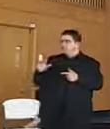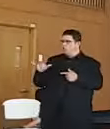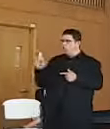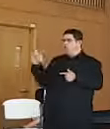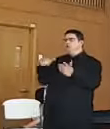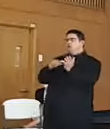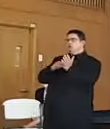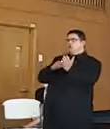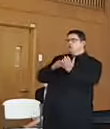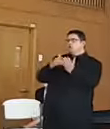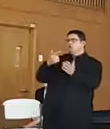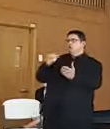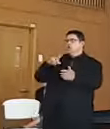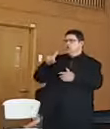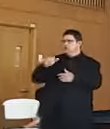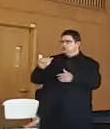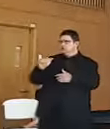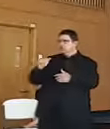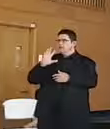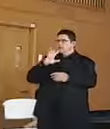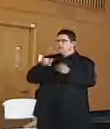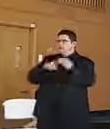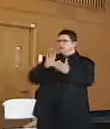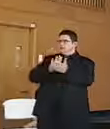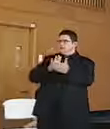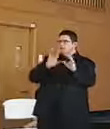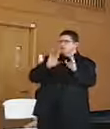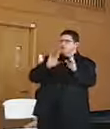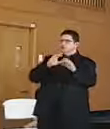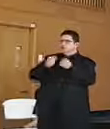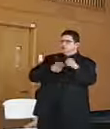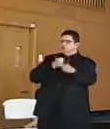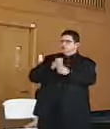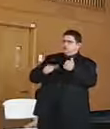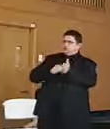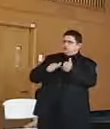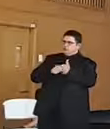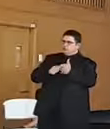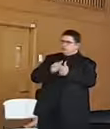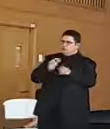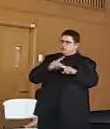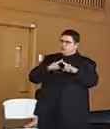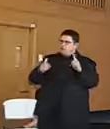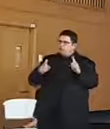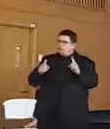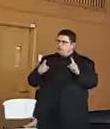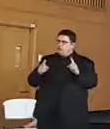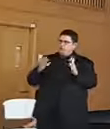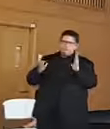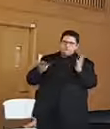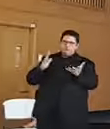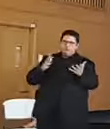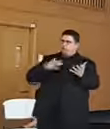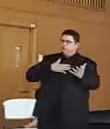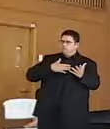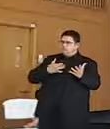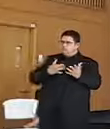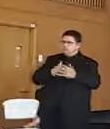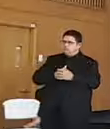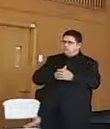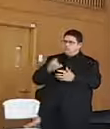school year is in jeopardy for whatever can come. Even the last question was, there seems to be some type of rolling plan. If